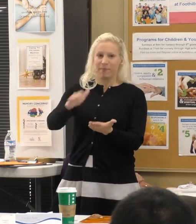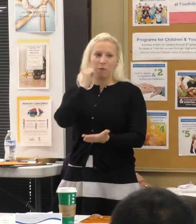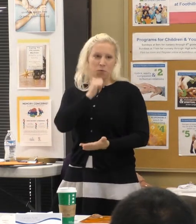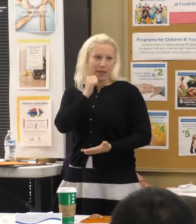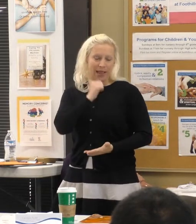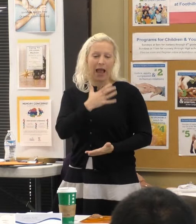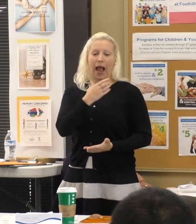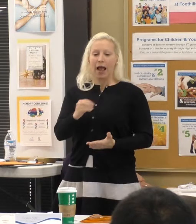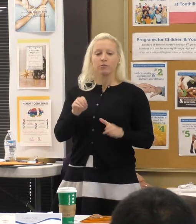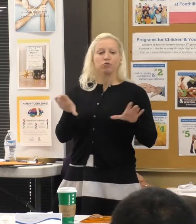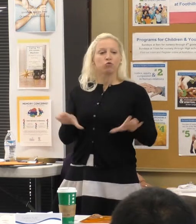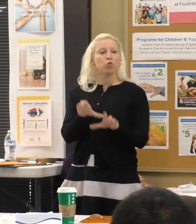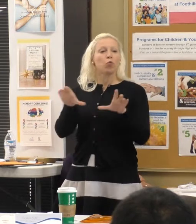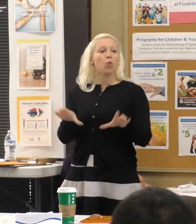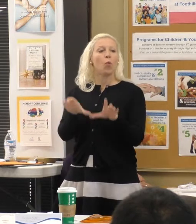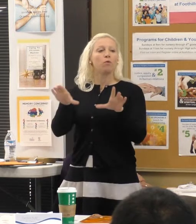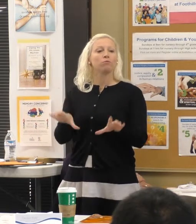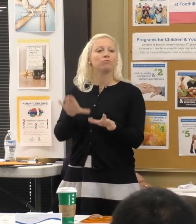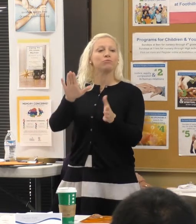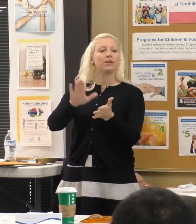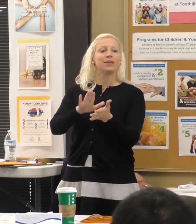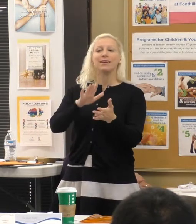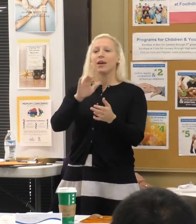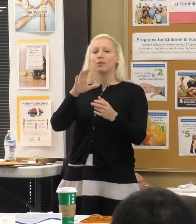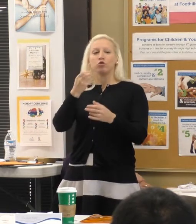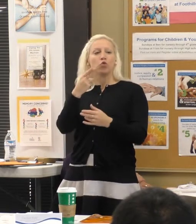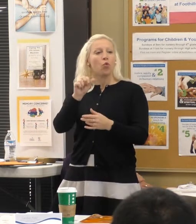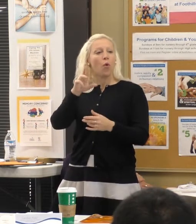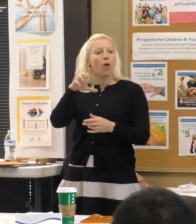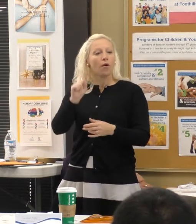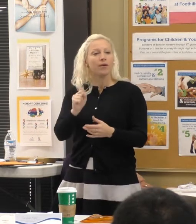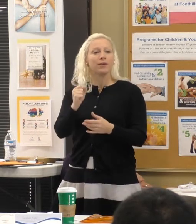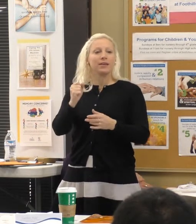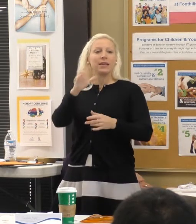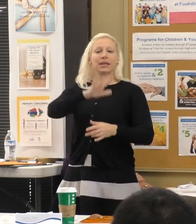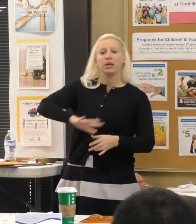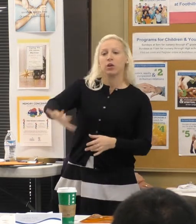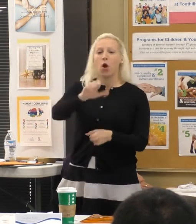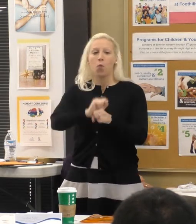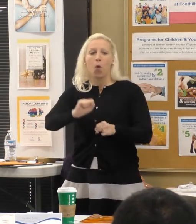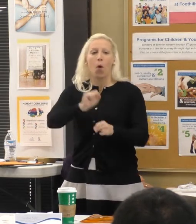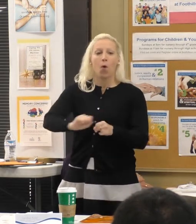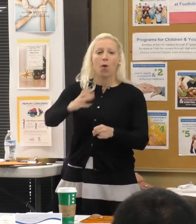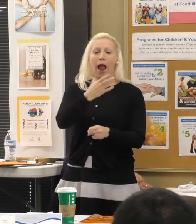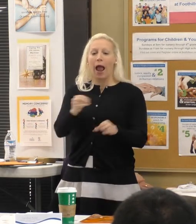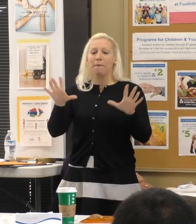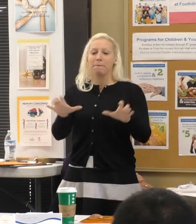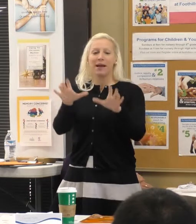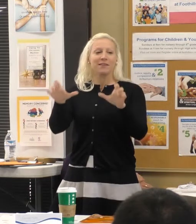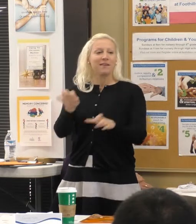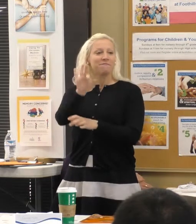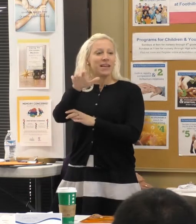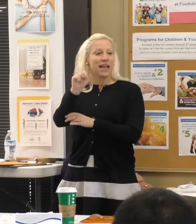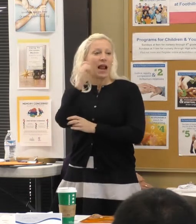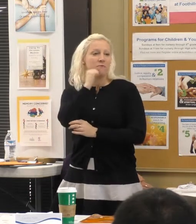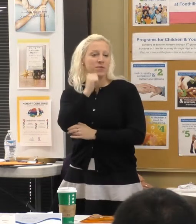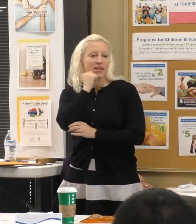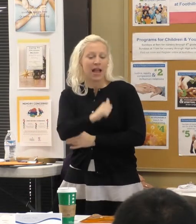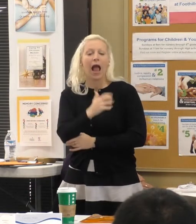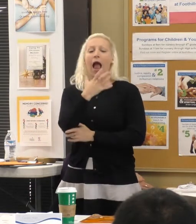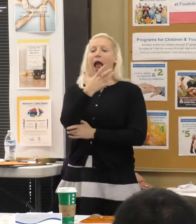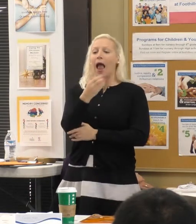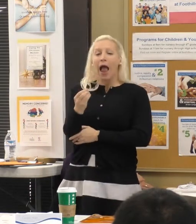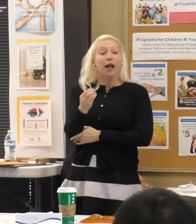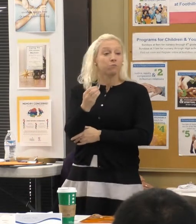if your wife keeps cooking and cleaning every day and keeps doing everything that she has to do, all